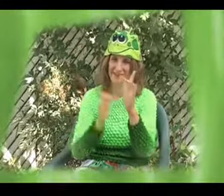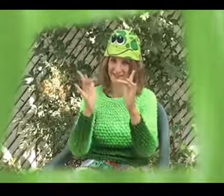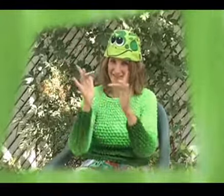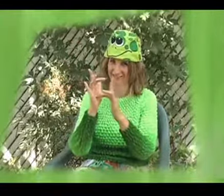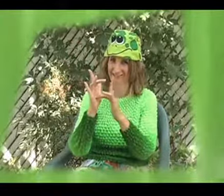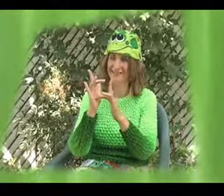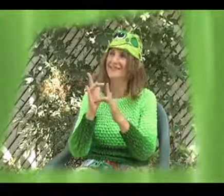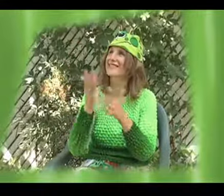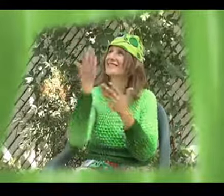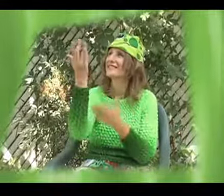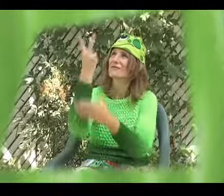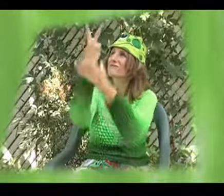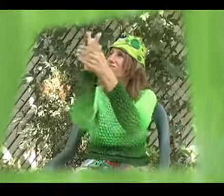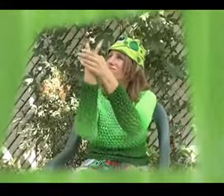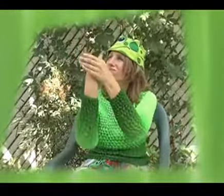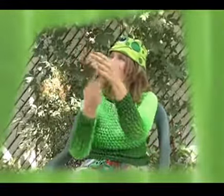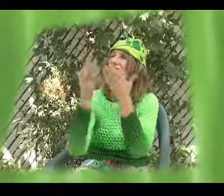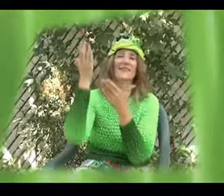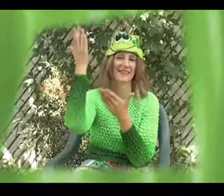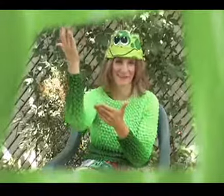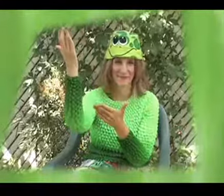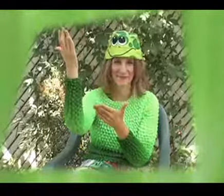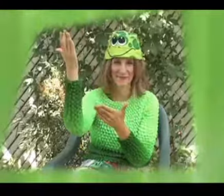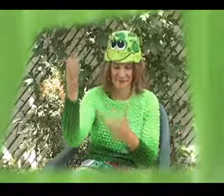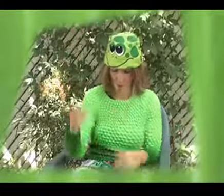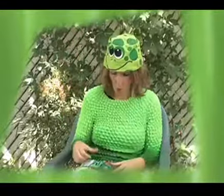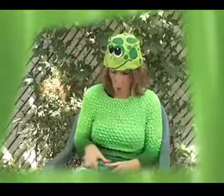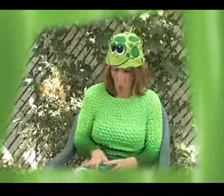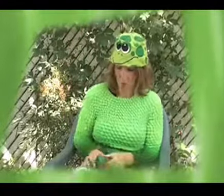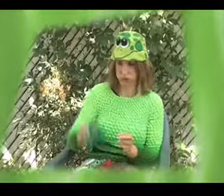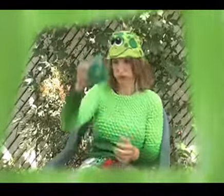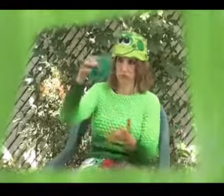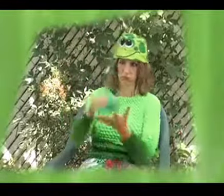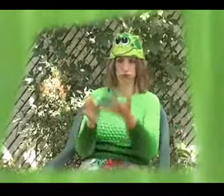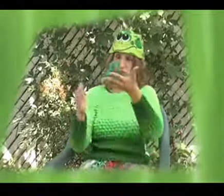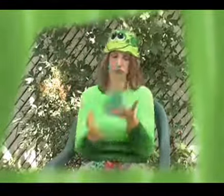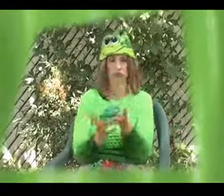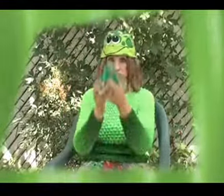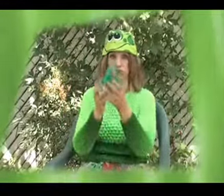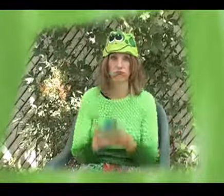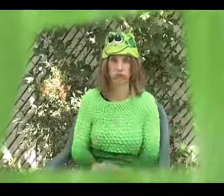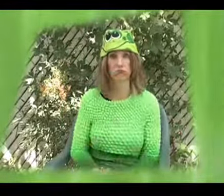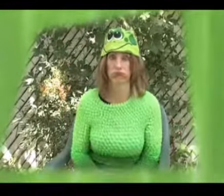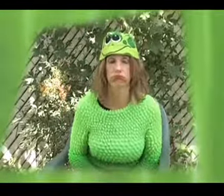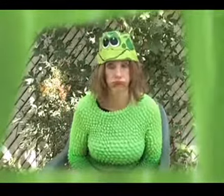into relationship with Jesus. Dive into your relationship with Him and love Him. Ribbit, ribbit, ribbit,